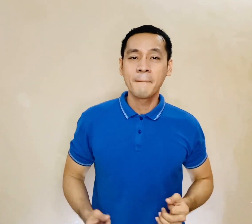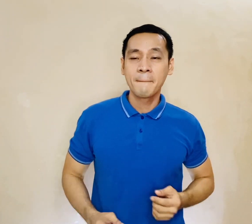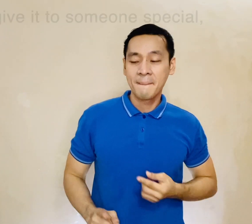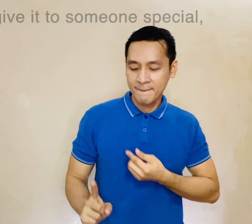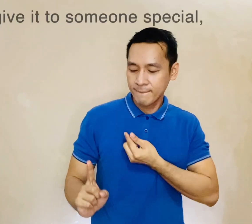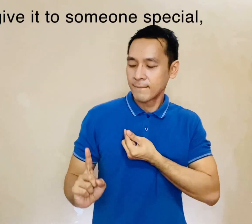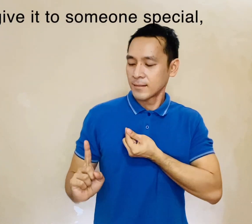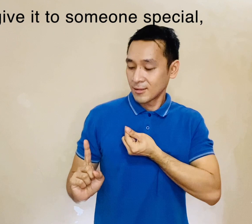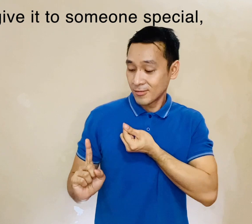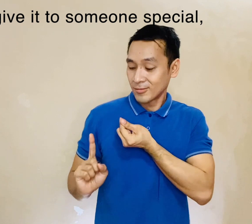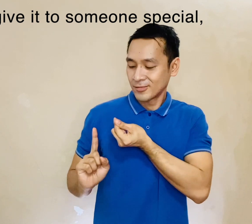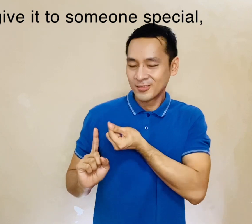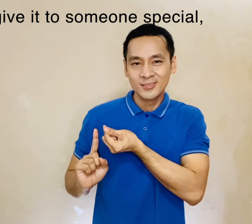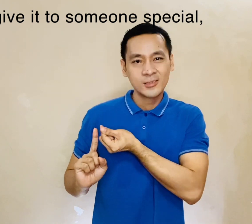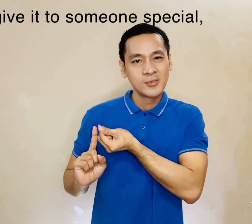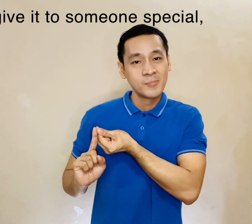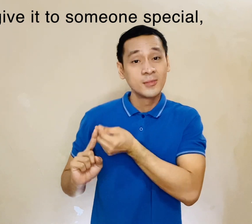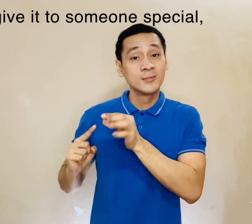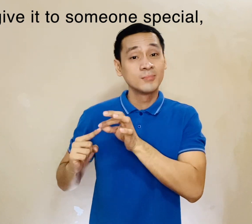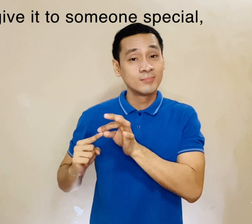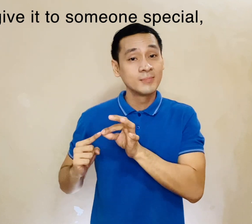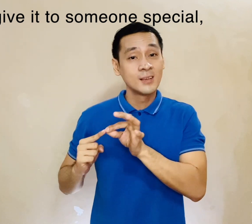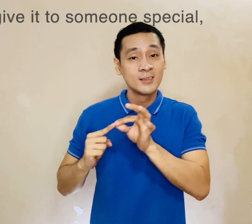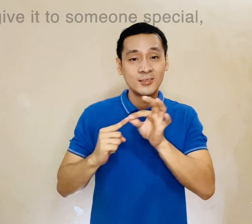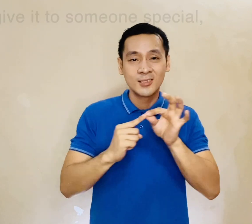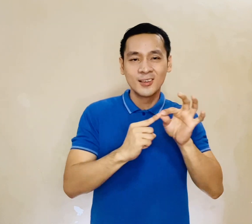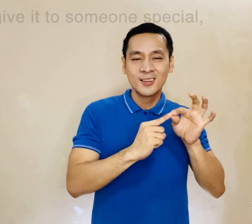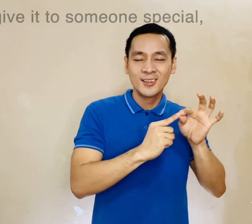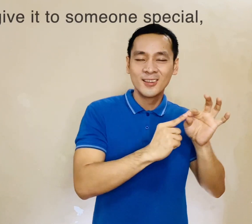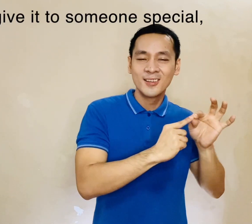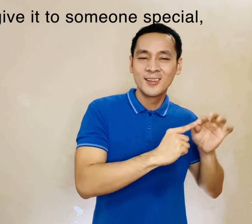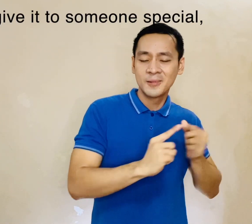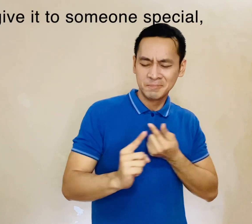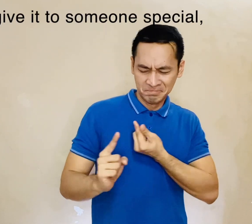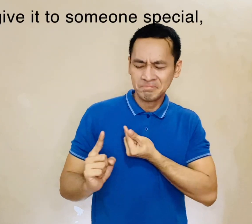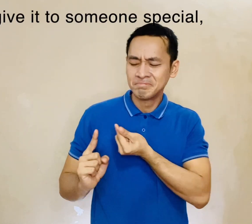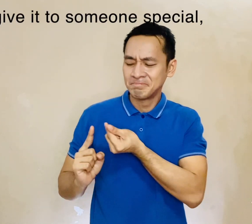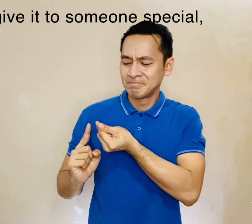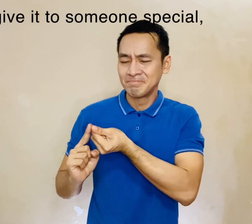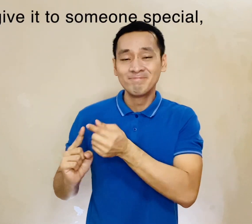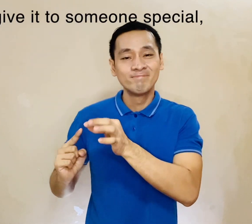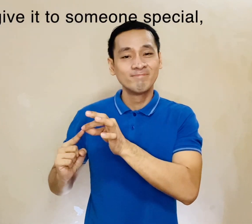I'll give it to someone I'll give it to someone I'll